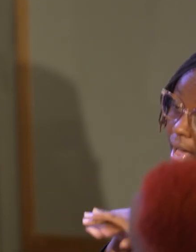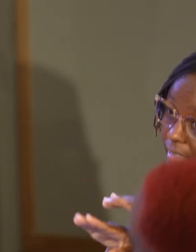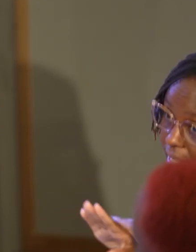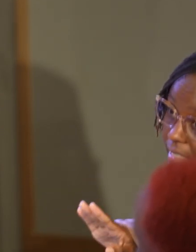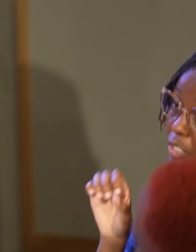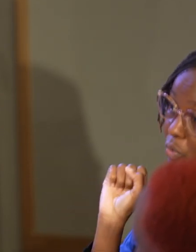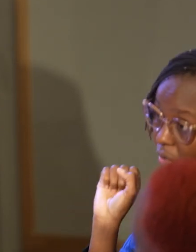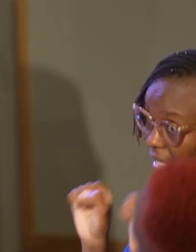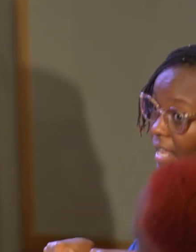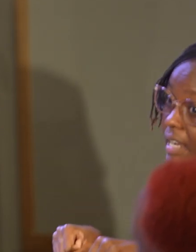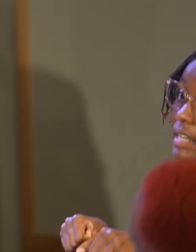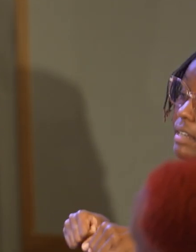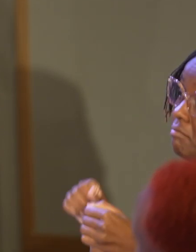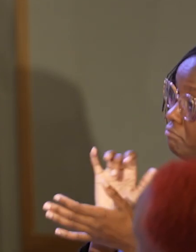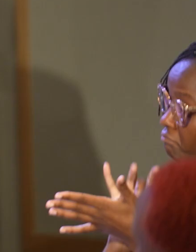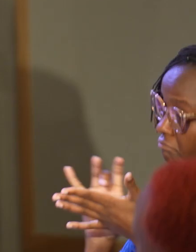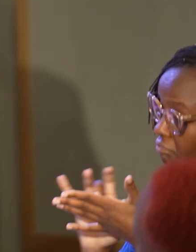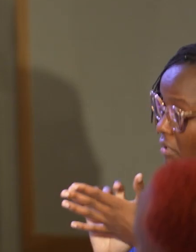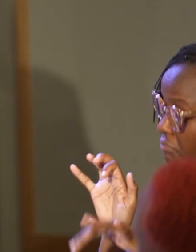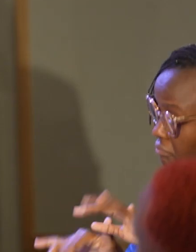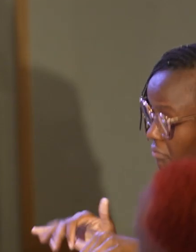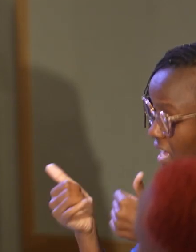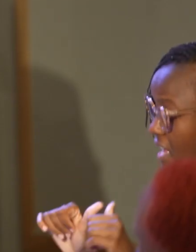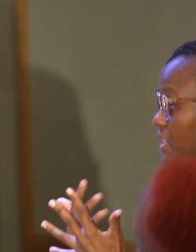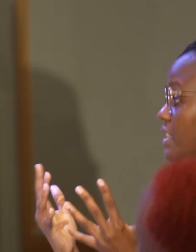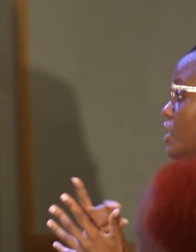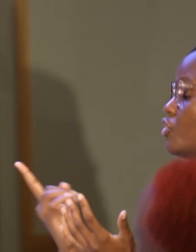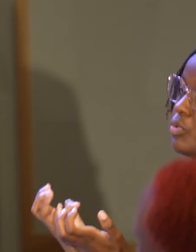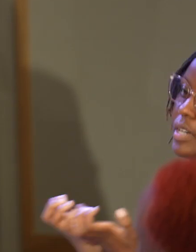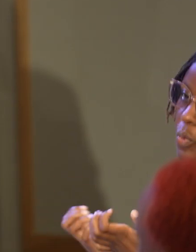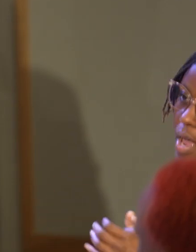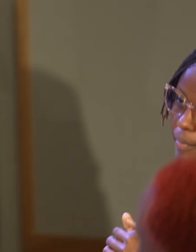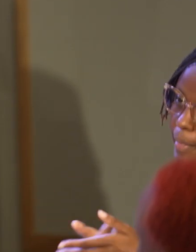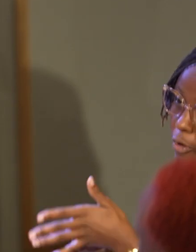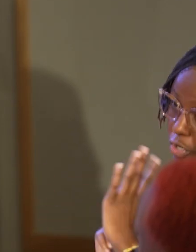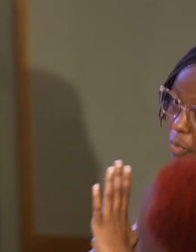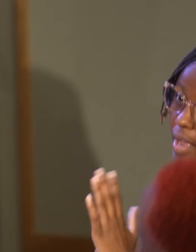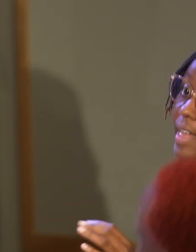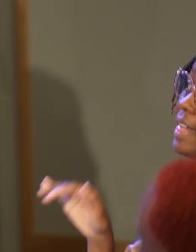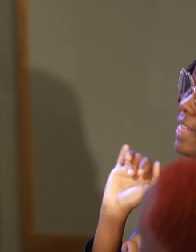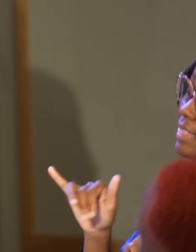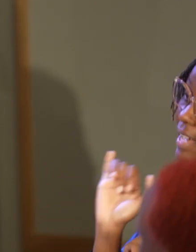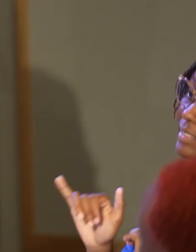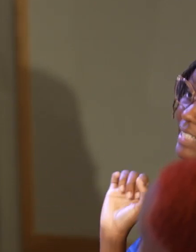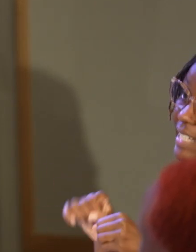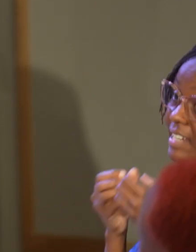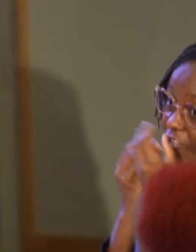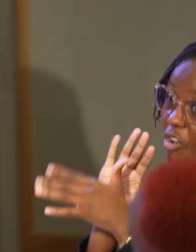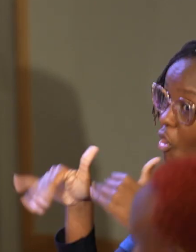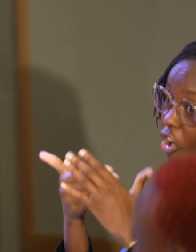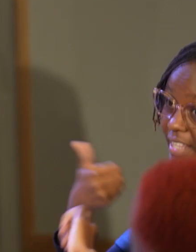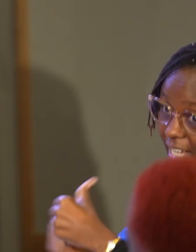and you can actually key in what you require, and it should be responsive for all those